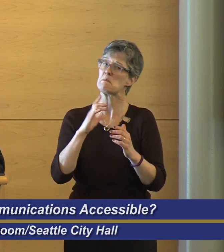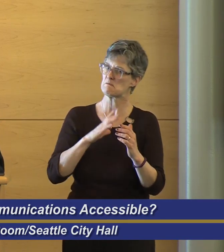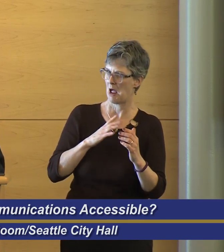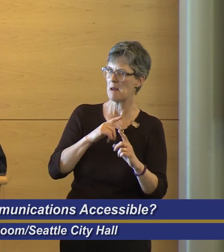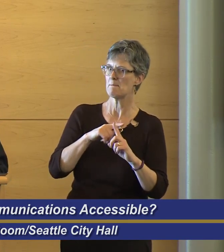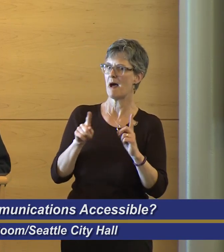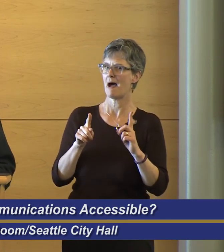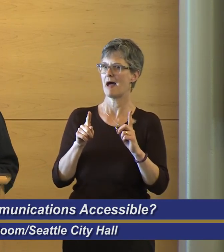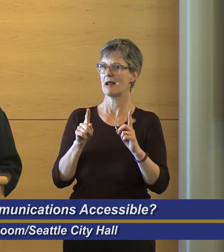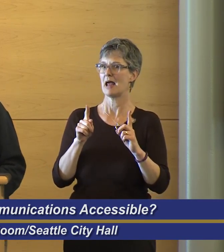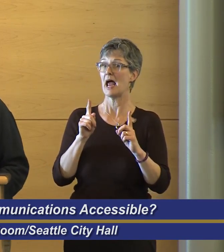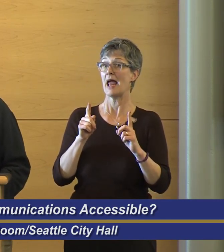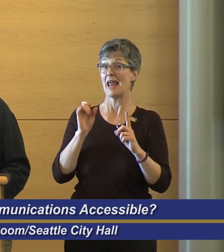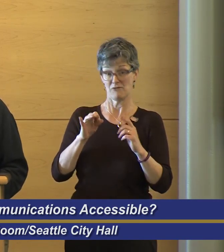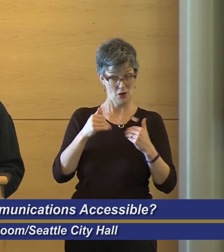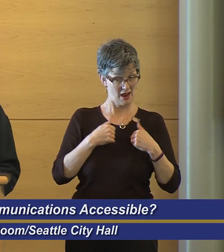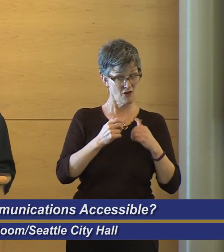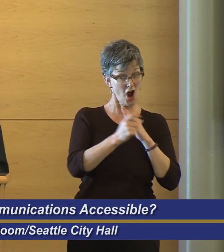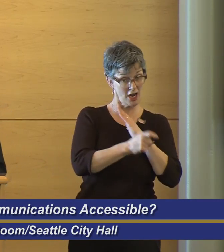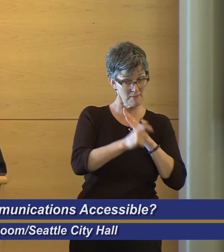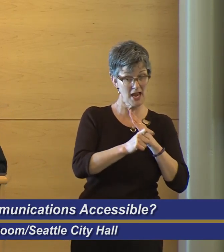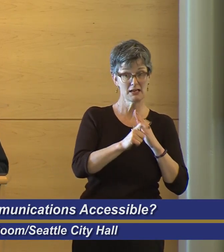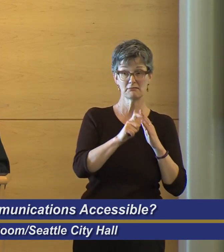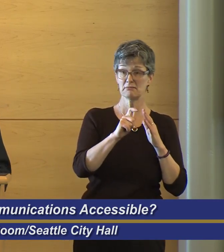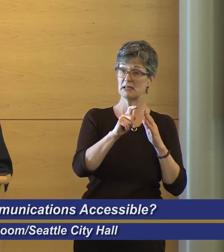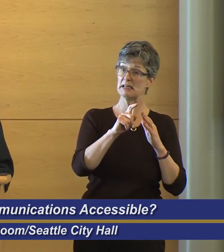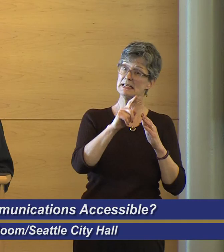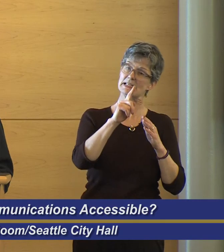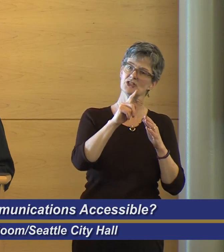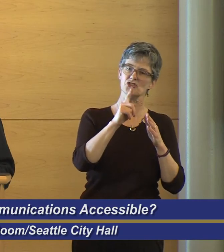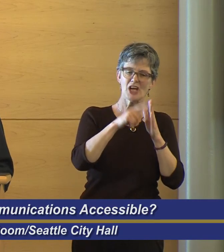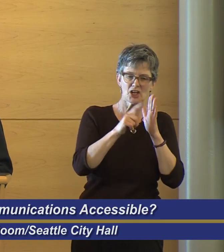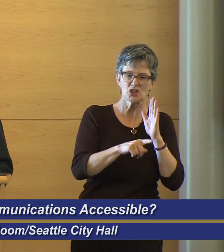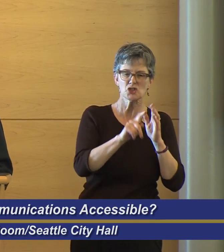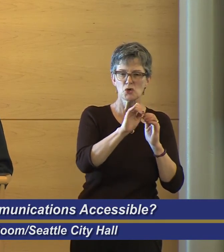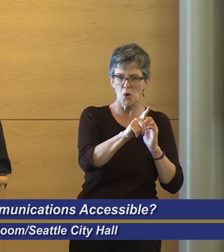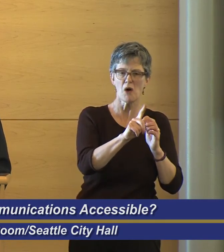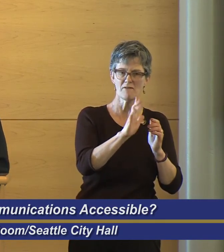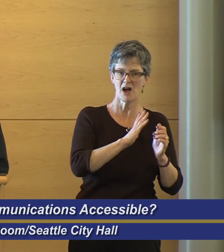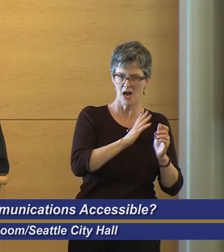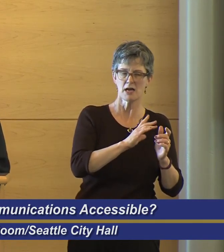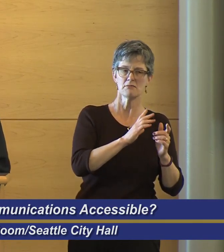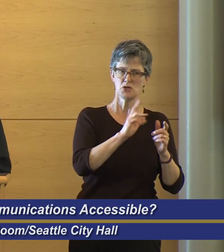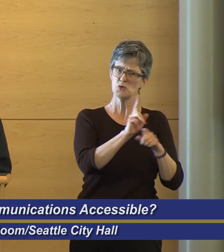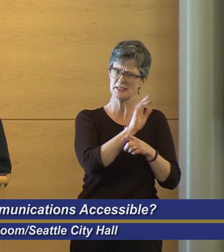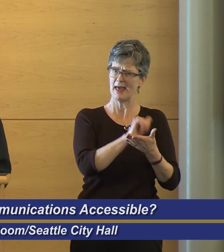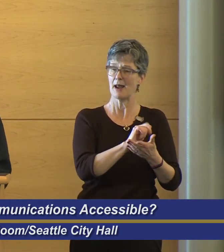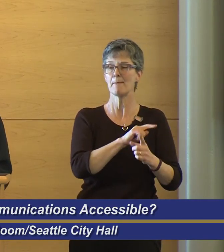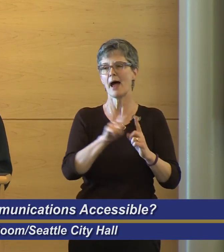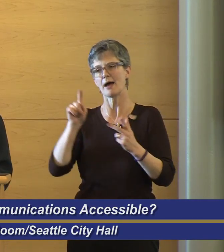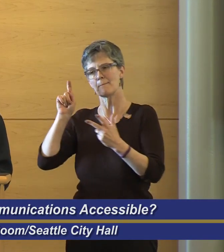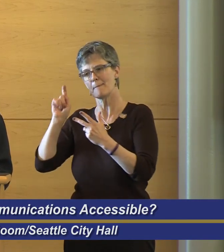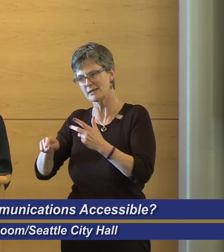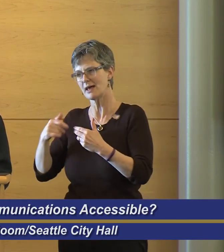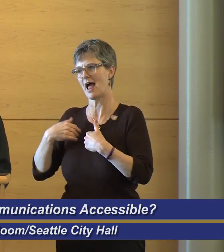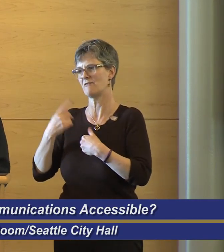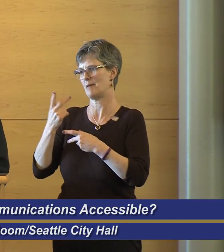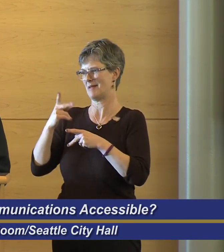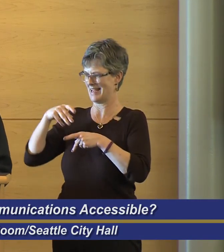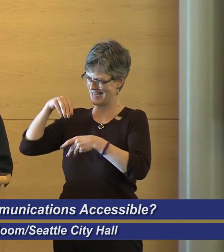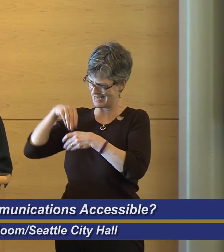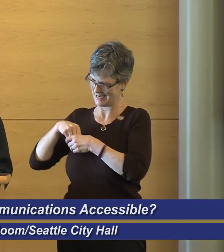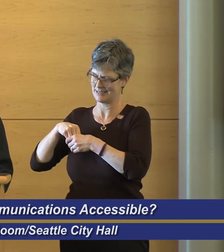evaluate their products for accessibility. And so, you know, you just don't get accurate information from them. So you have to look at what vendors tell you,